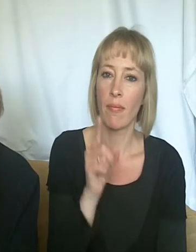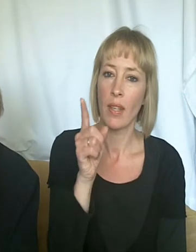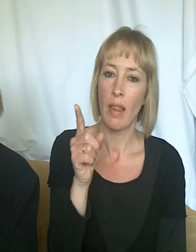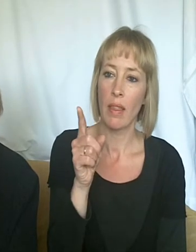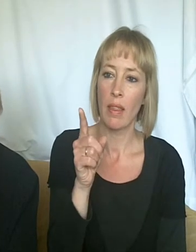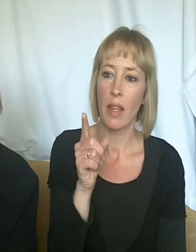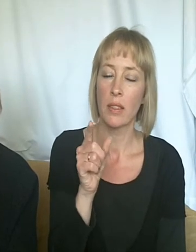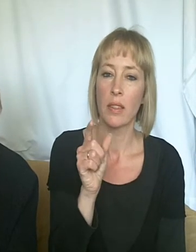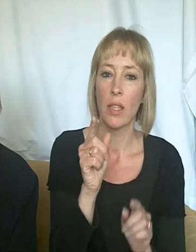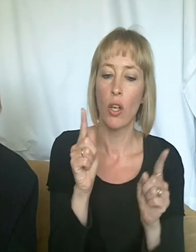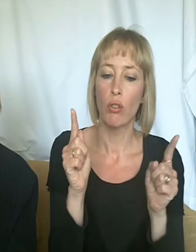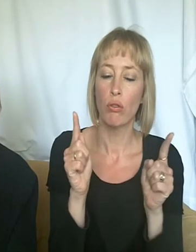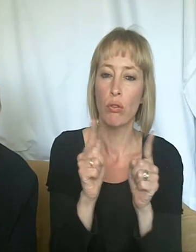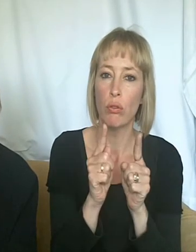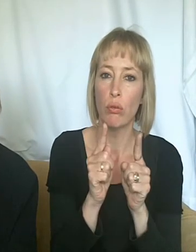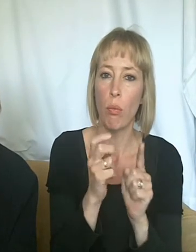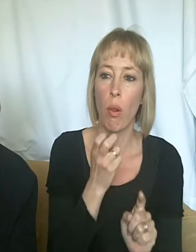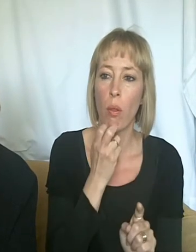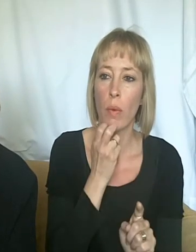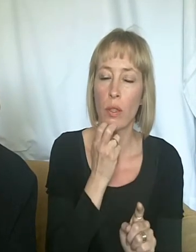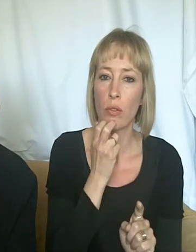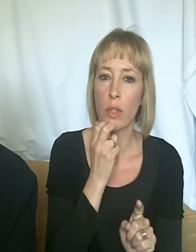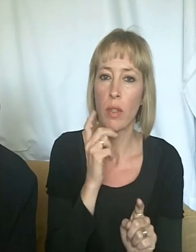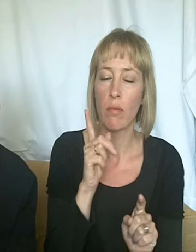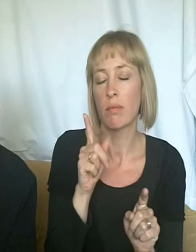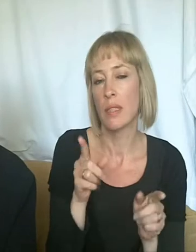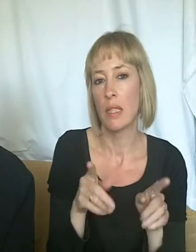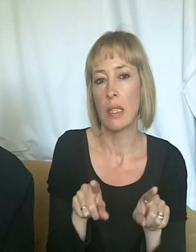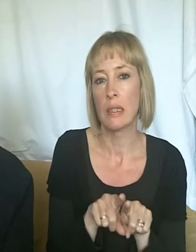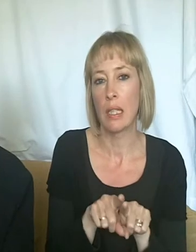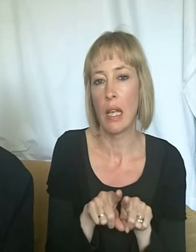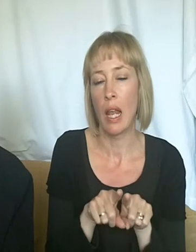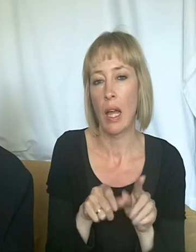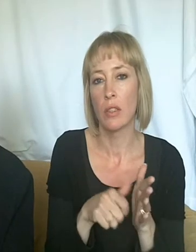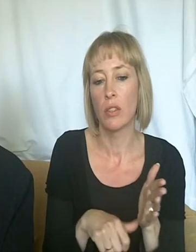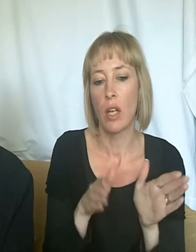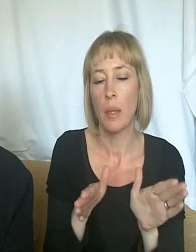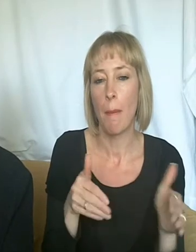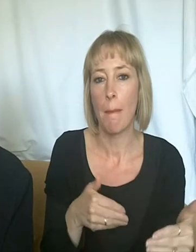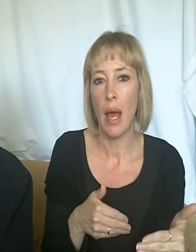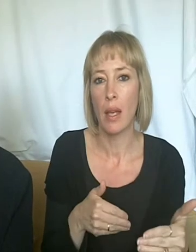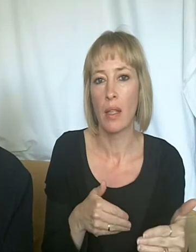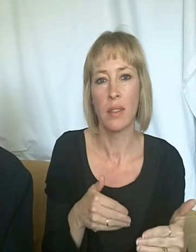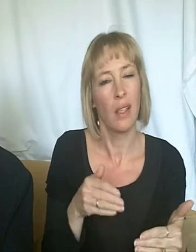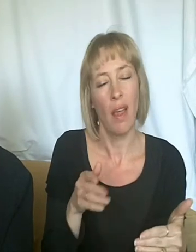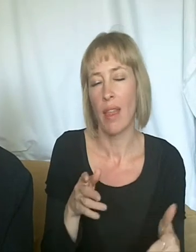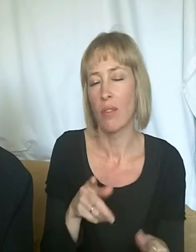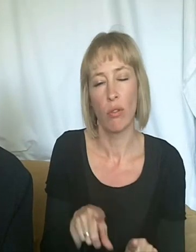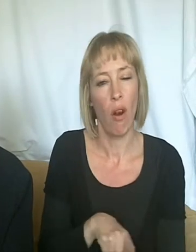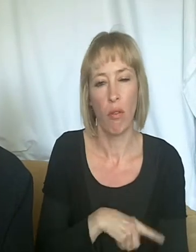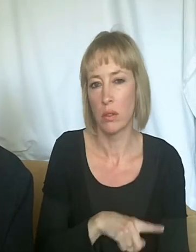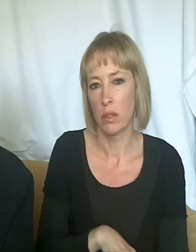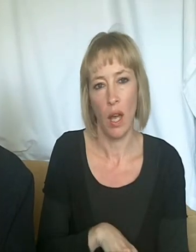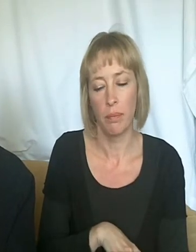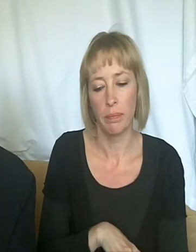These little batteries, like you get in a starter pack for electronic cigarettes, don't last very